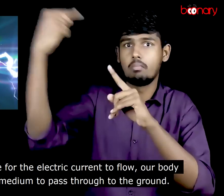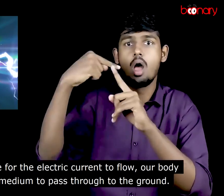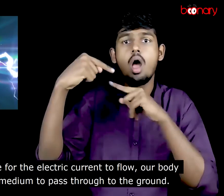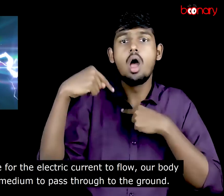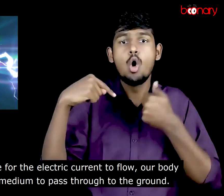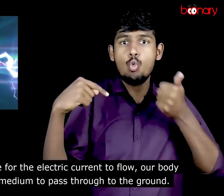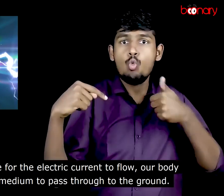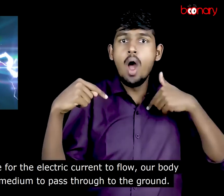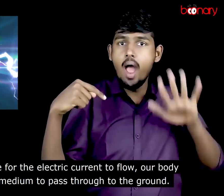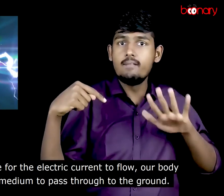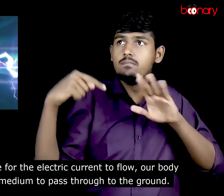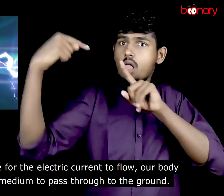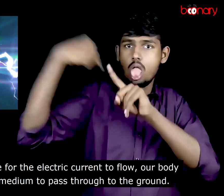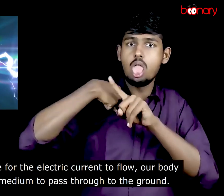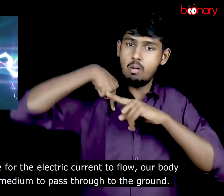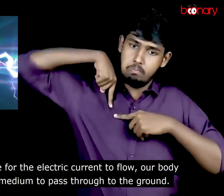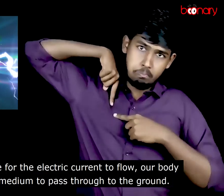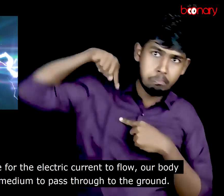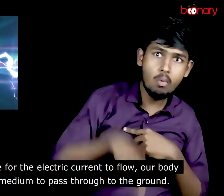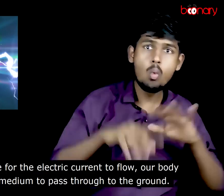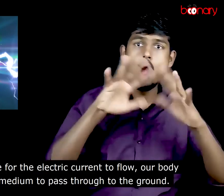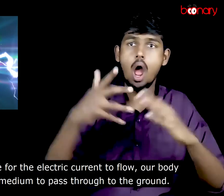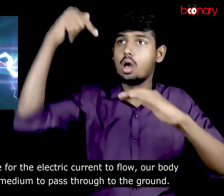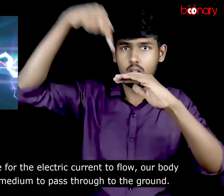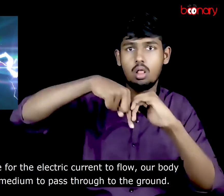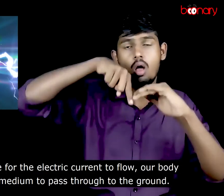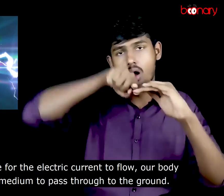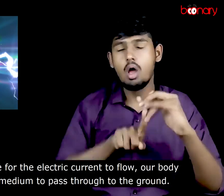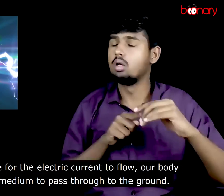to pass through to the ground.